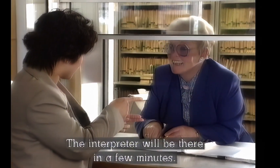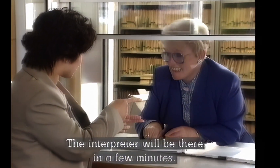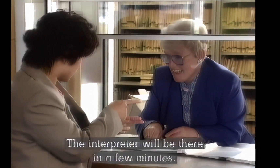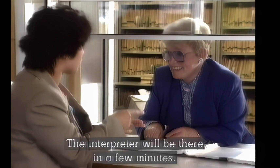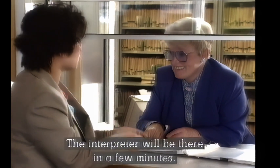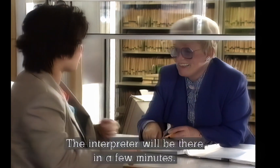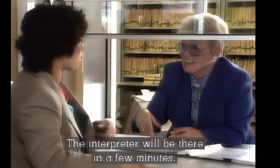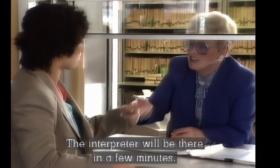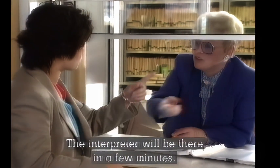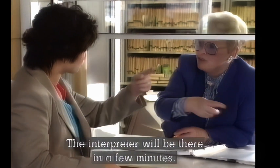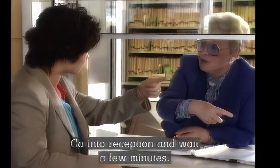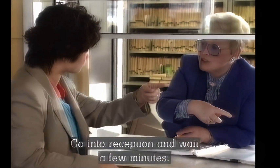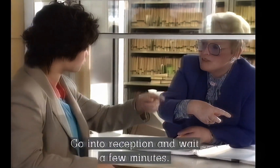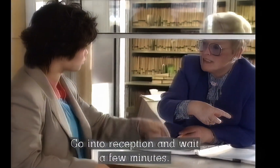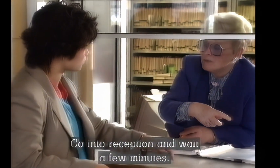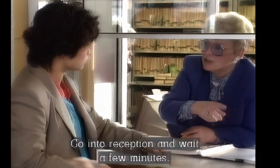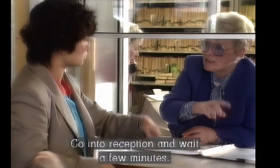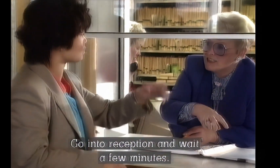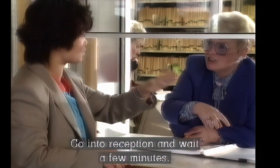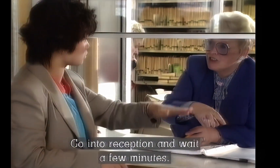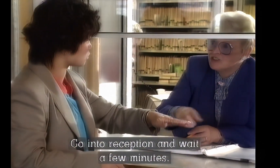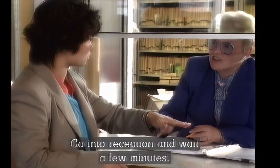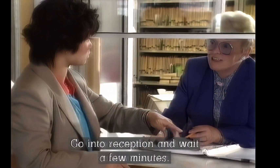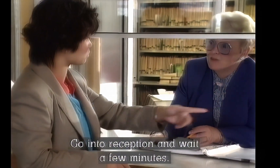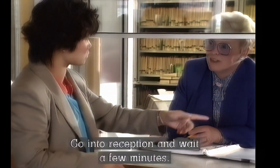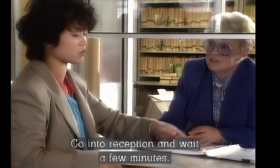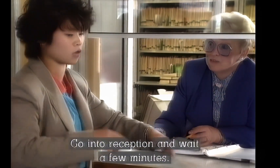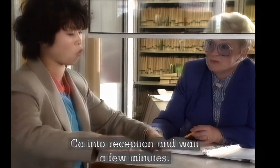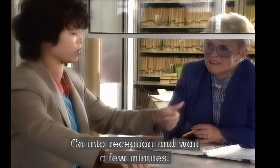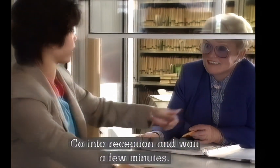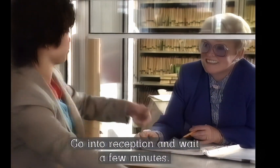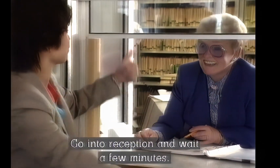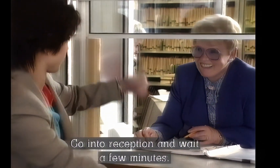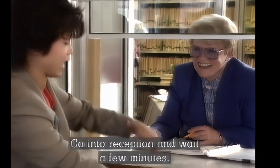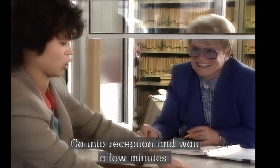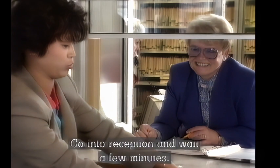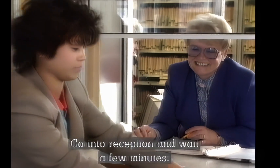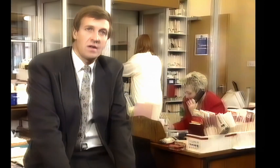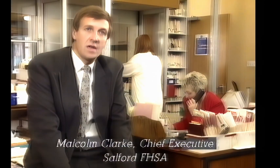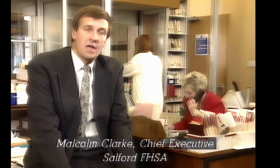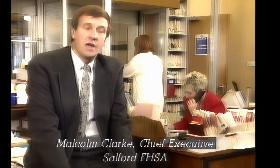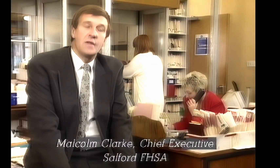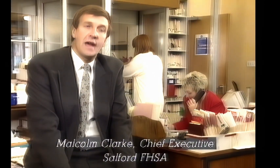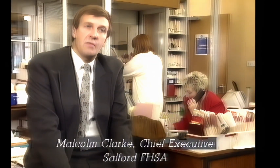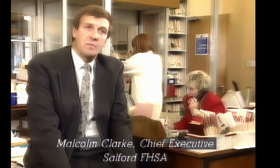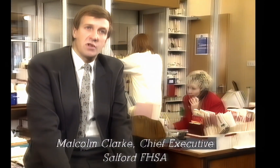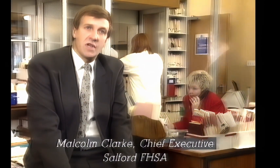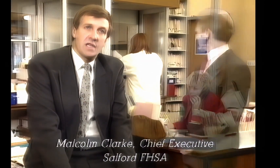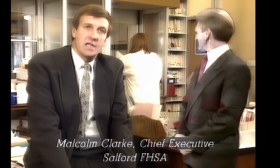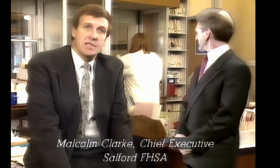Yeah. If you go into reception, sit at doctor's chairs and wait a few minutes. The aim of the project is